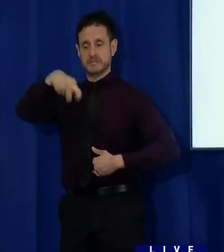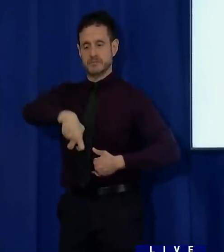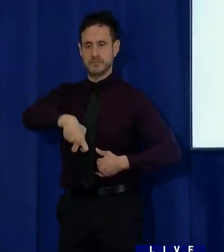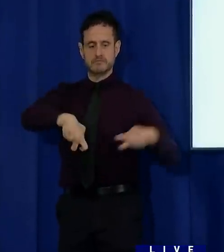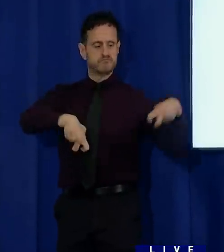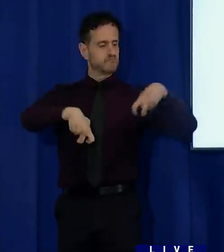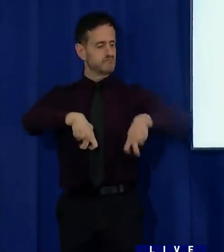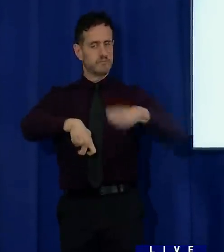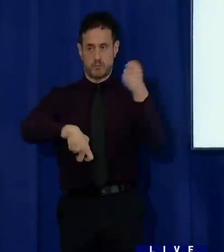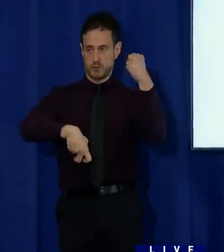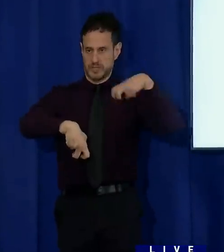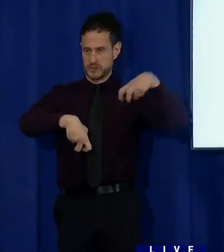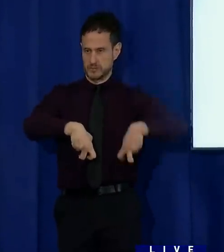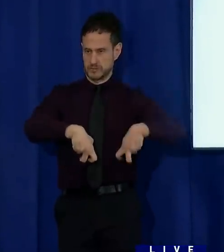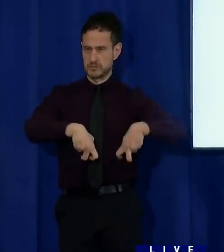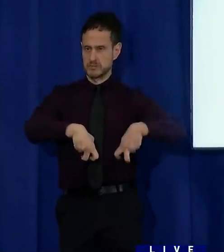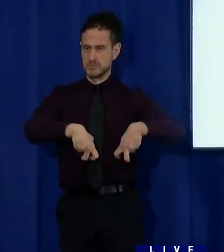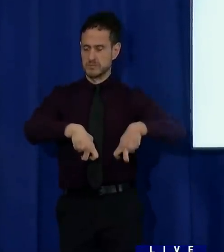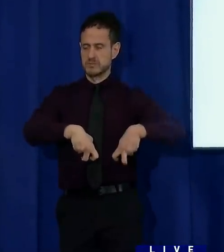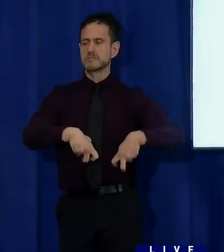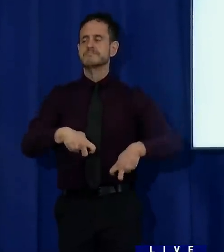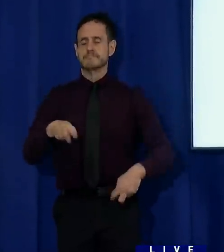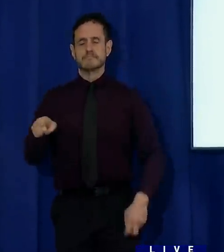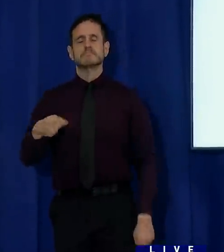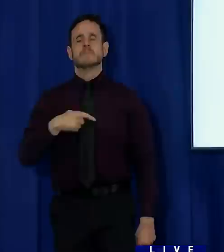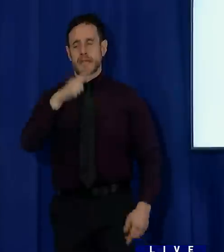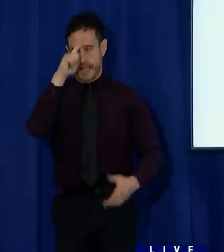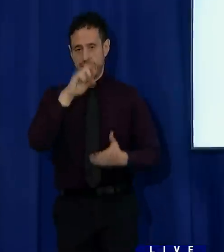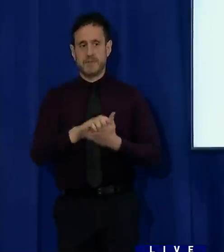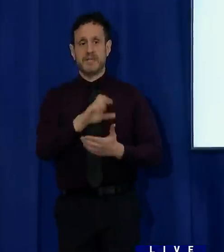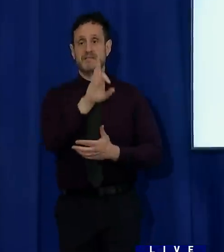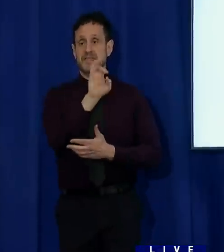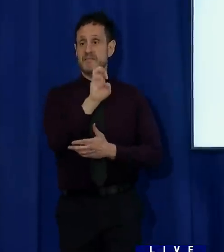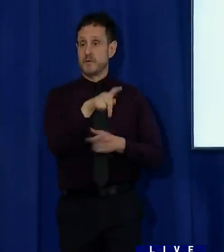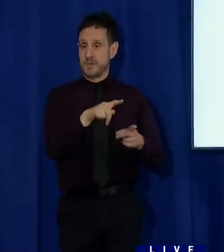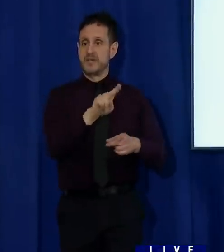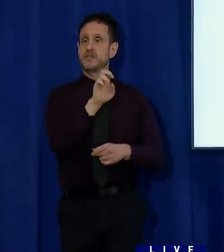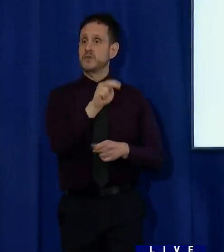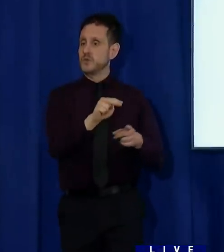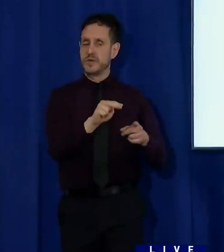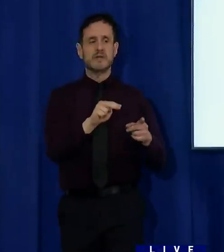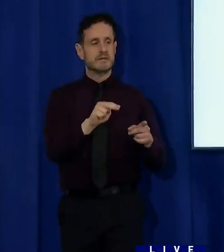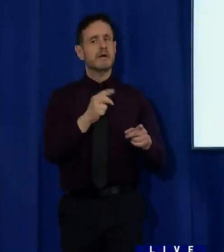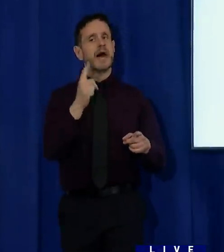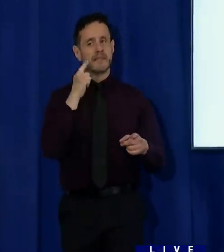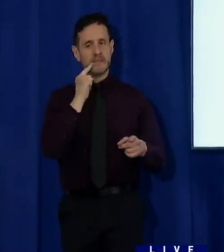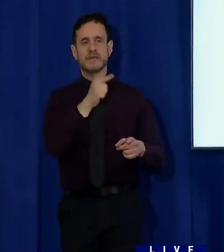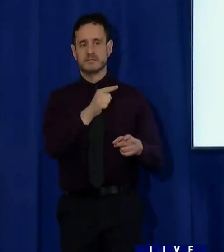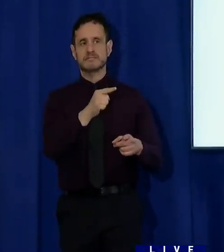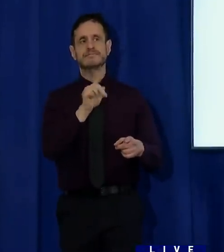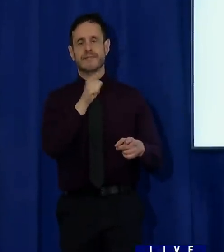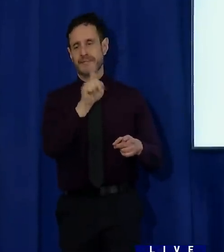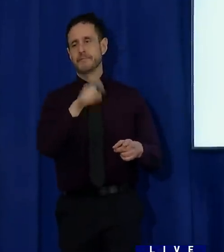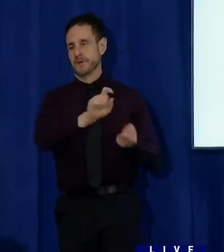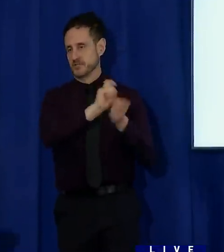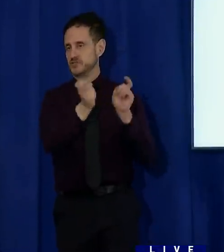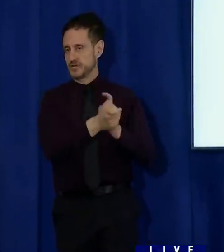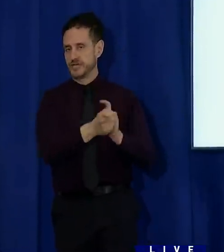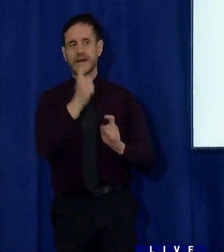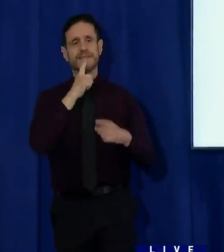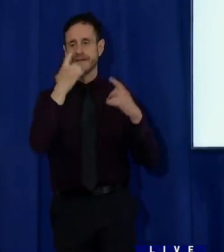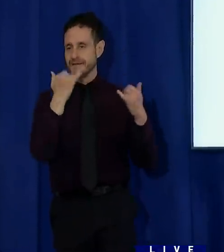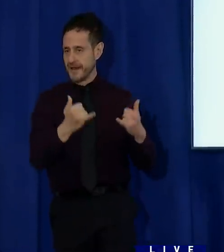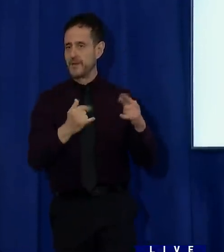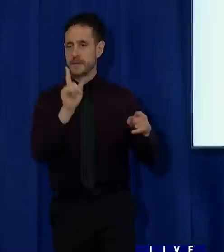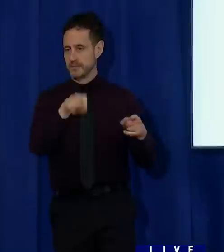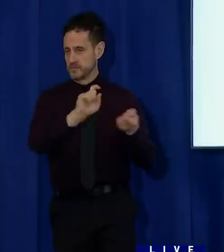There will be a reckoning for the FOP, and I think that moment is now, and that's what I'll say about that. Superintendent, would you weigh